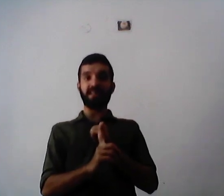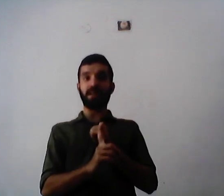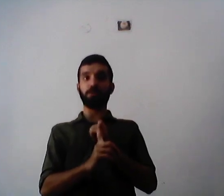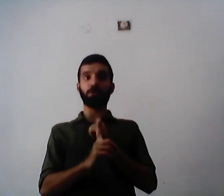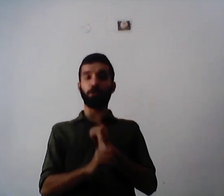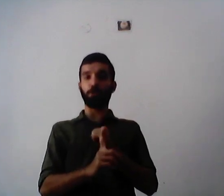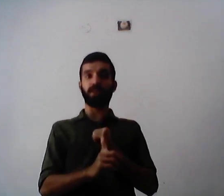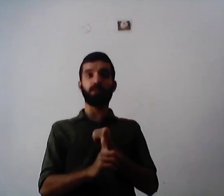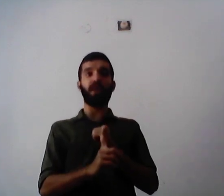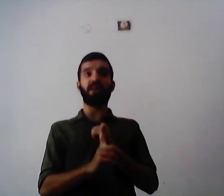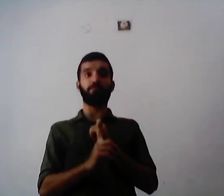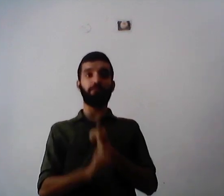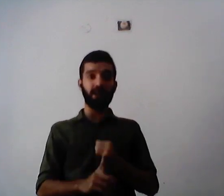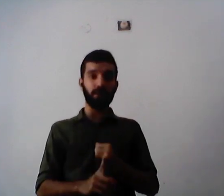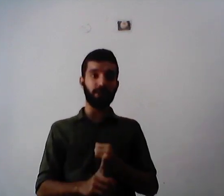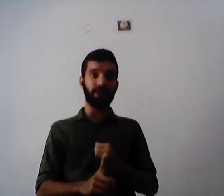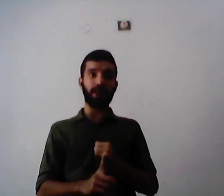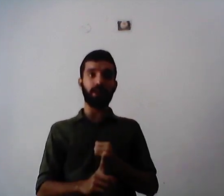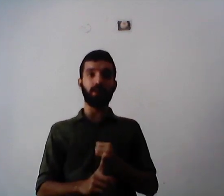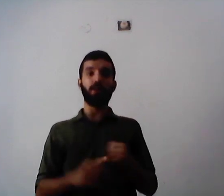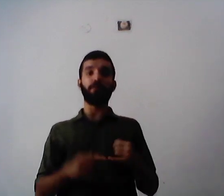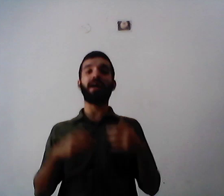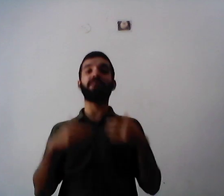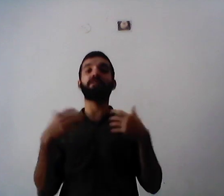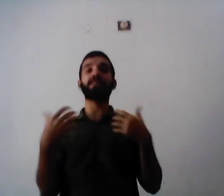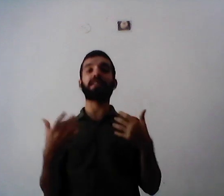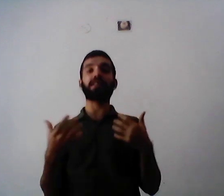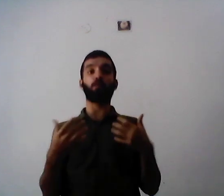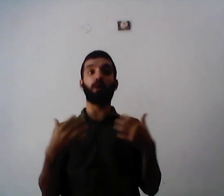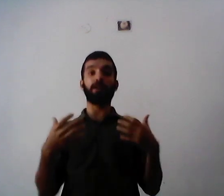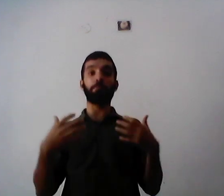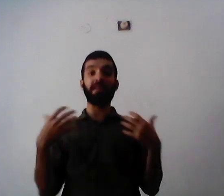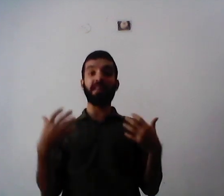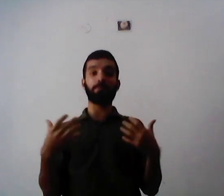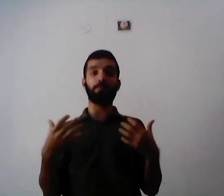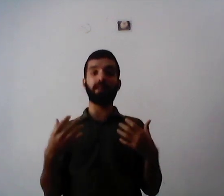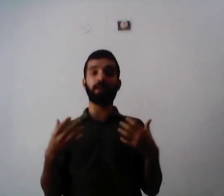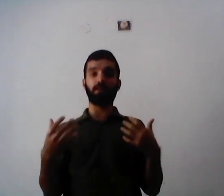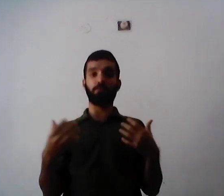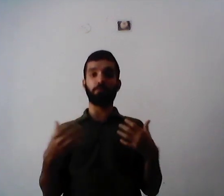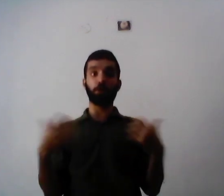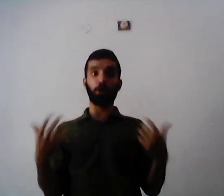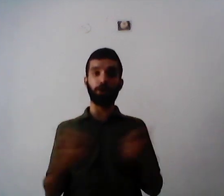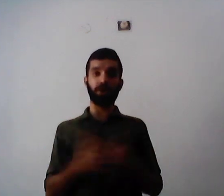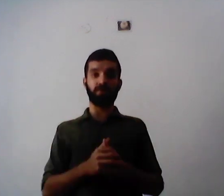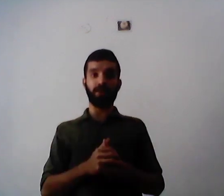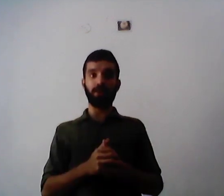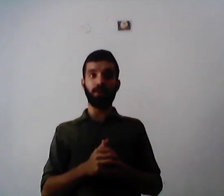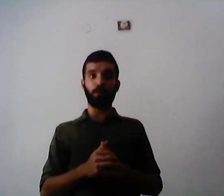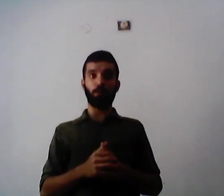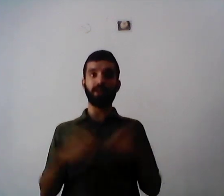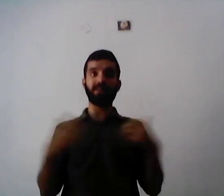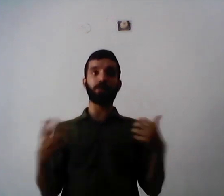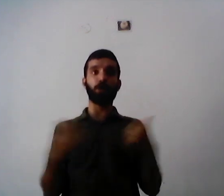chapter, solutions. We have begun with that. We have discussed what it means by the term solutions, right? What is a